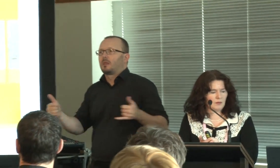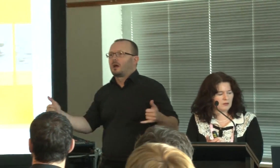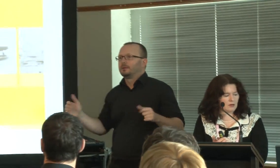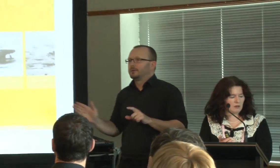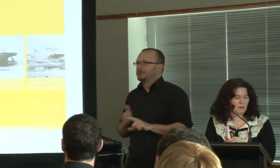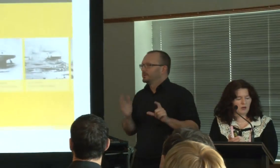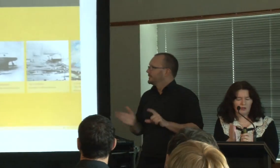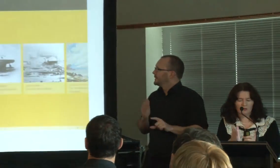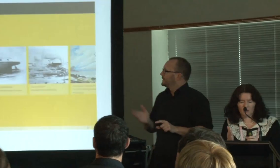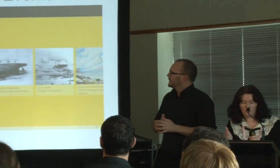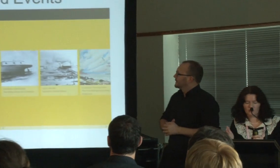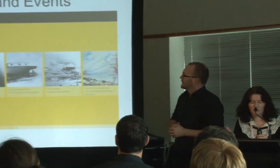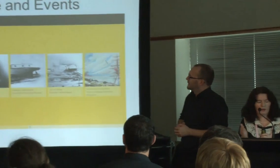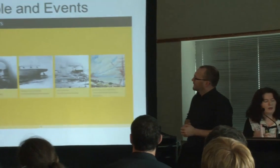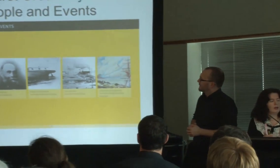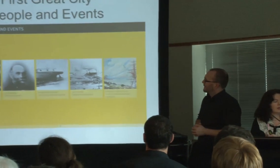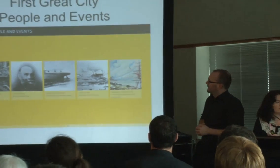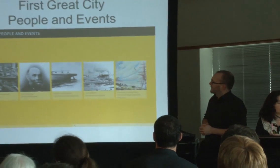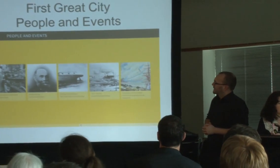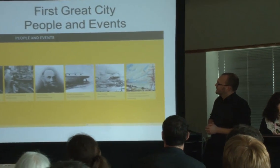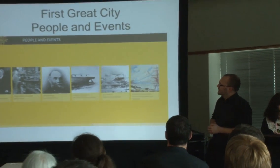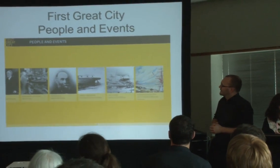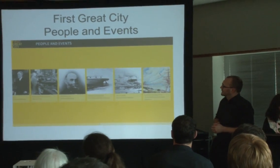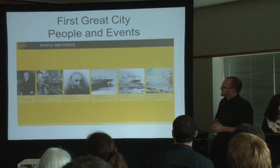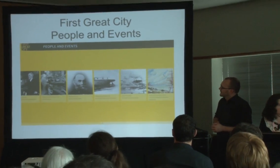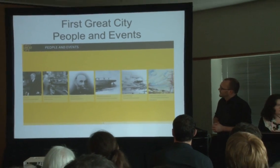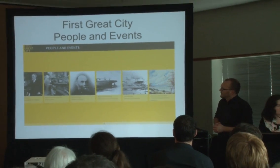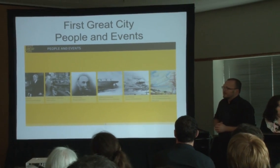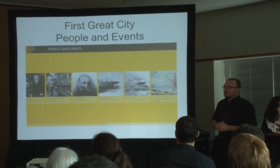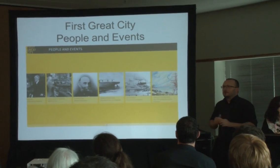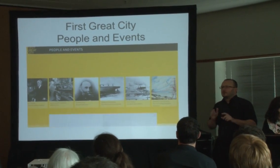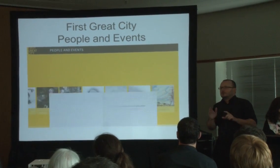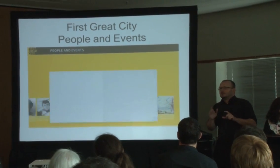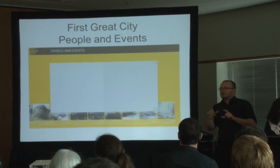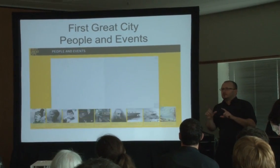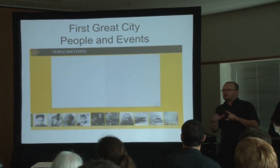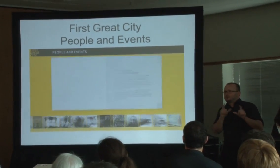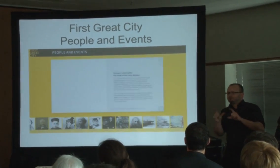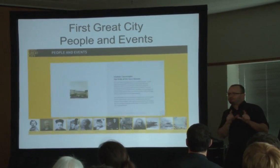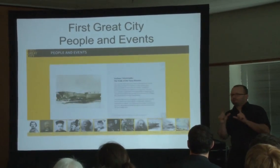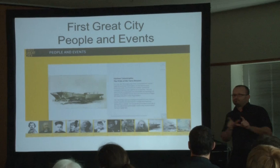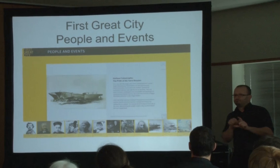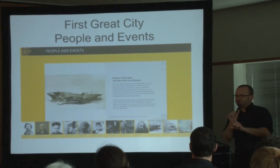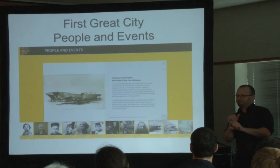timeline up and down in chronological order until you get to the one that interests you.